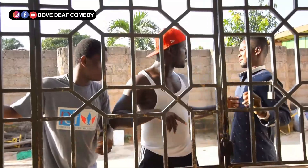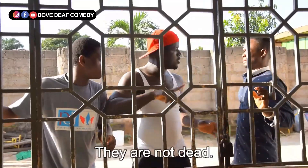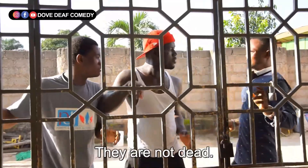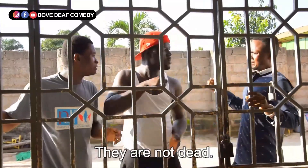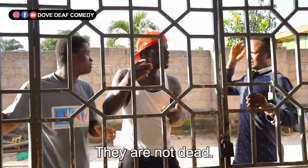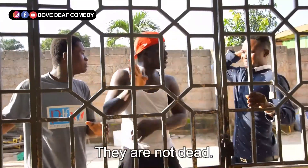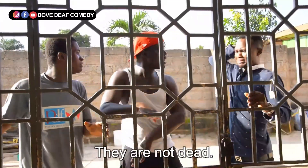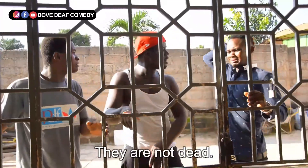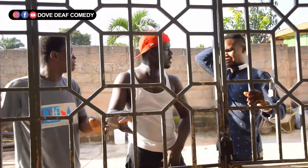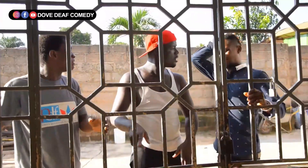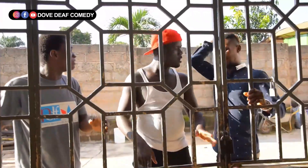They are not dead.